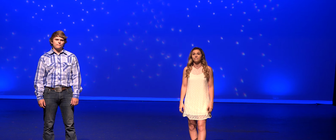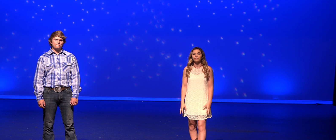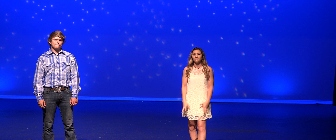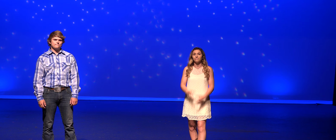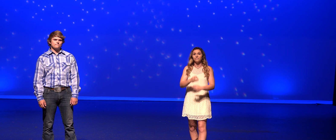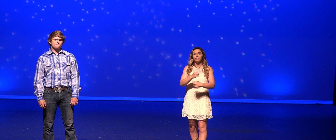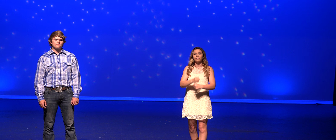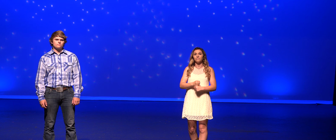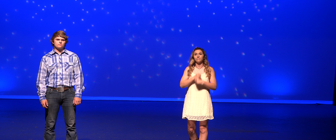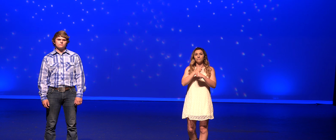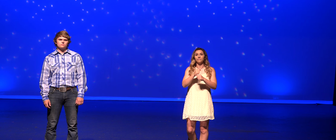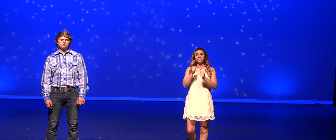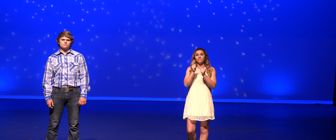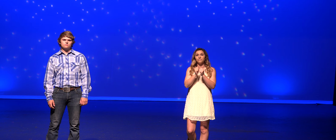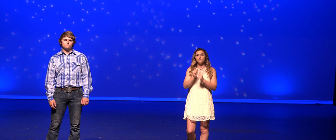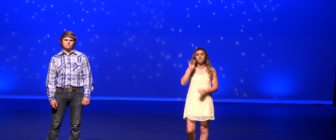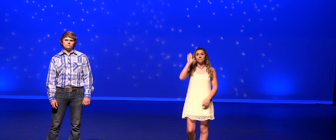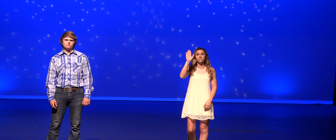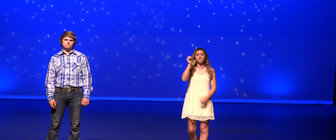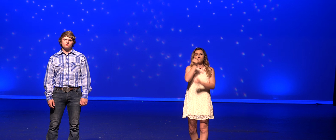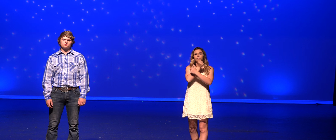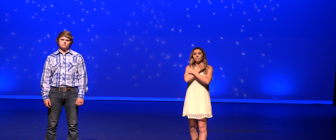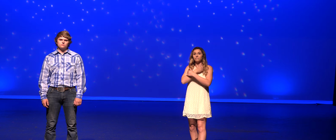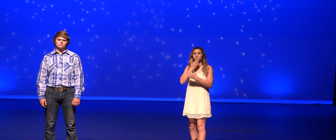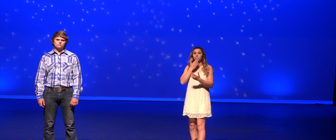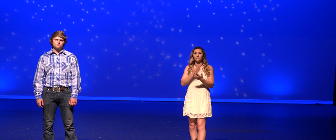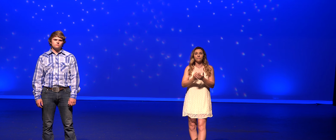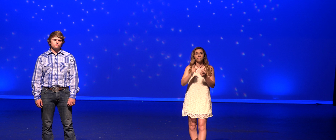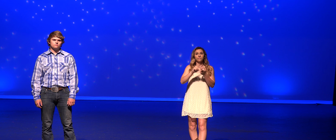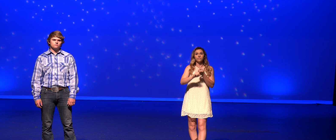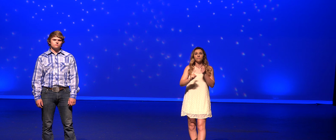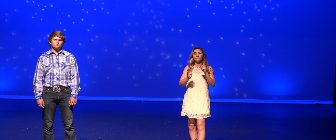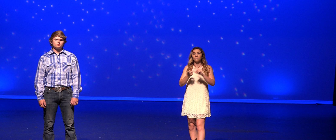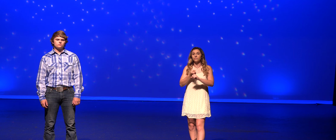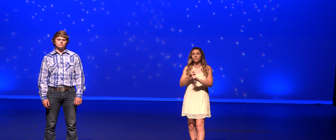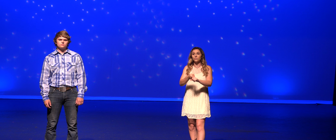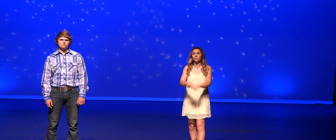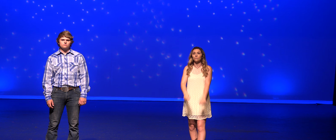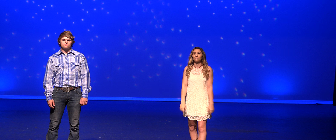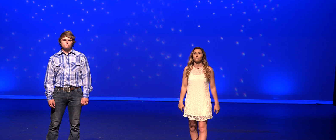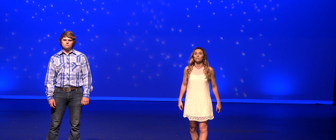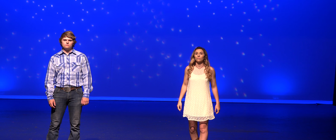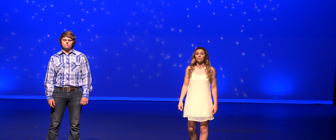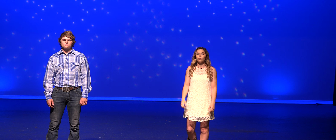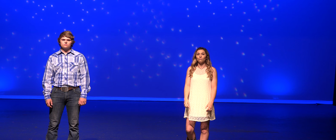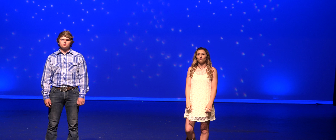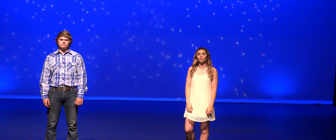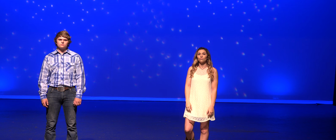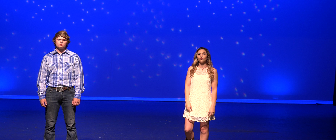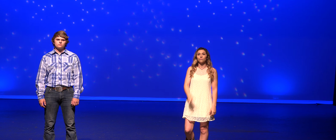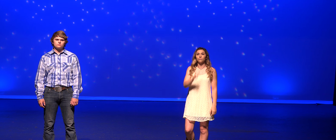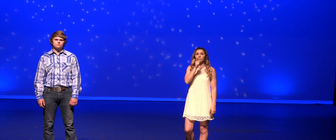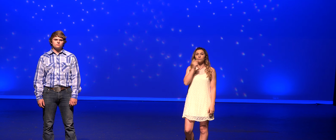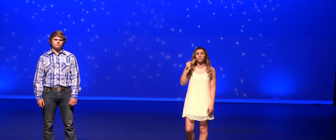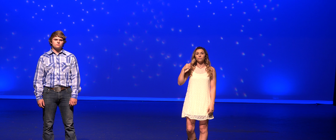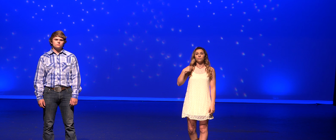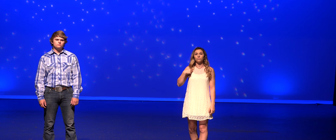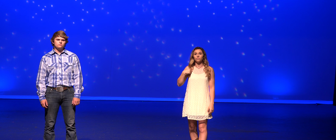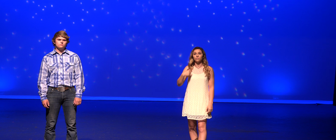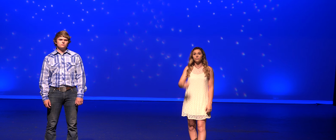Got picked back up by love Can't be a good friend You reminded